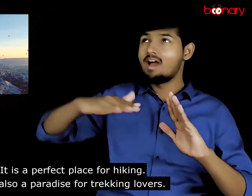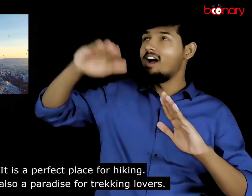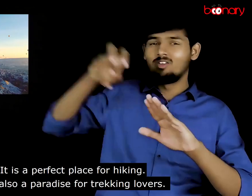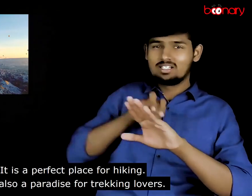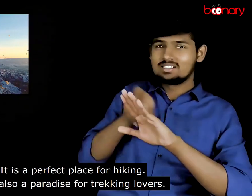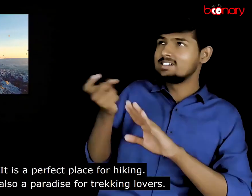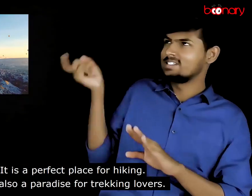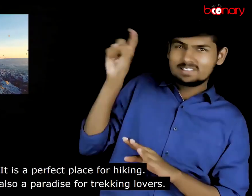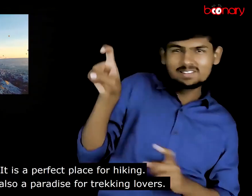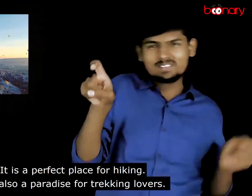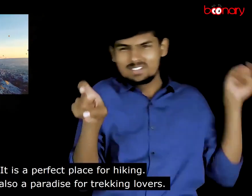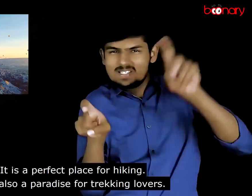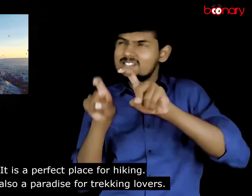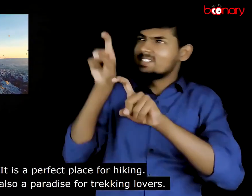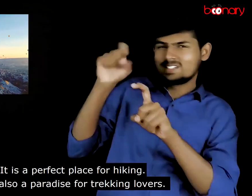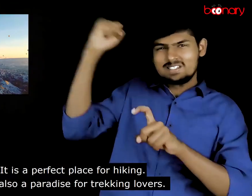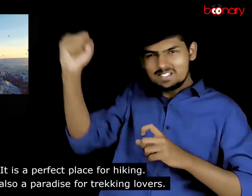for trekking lovers.